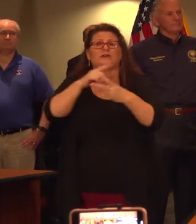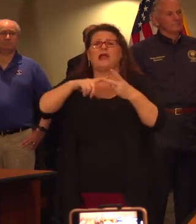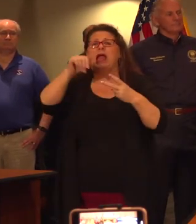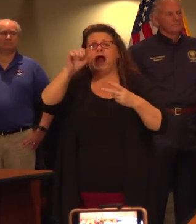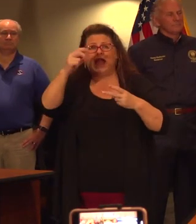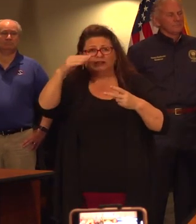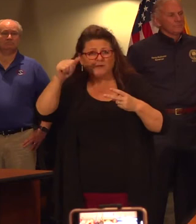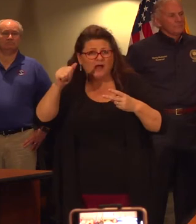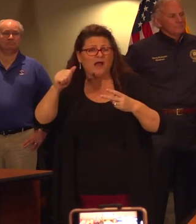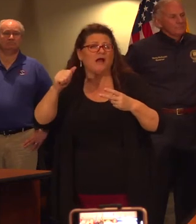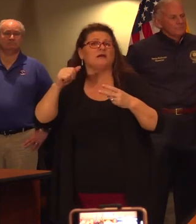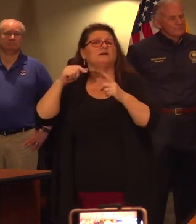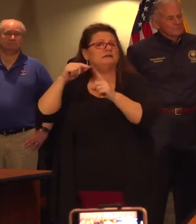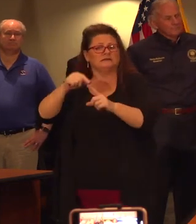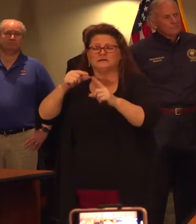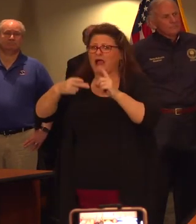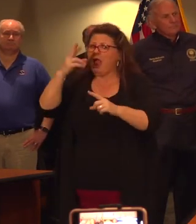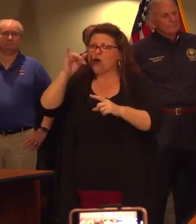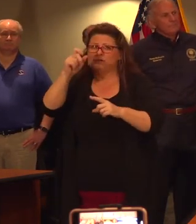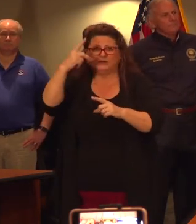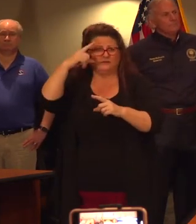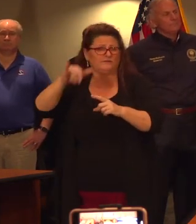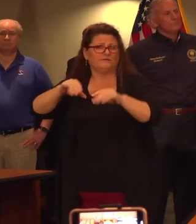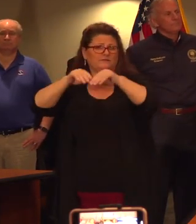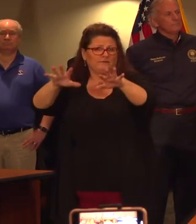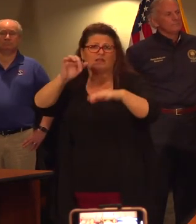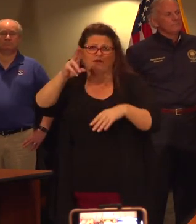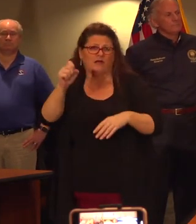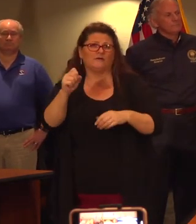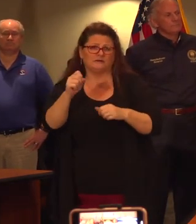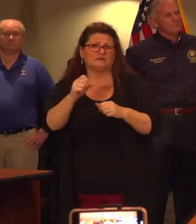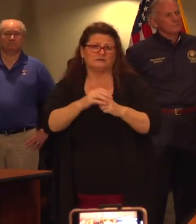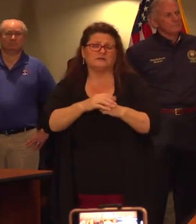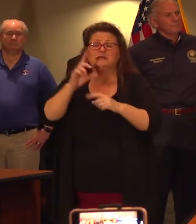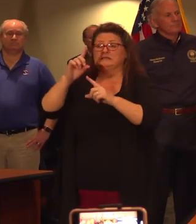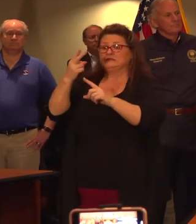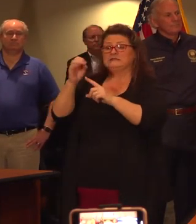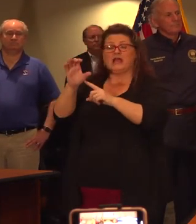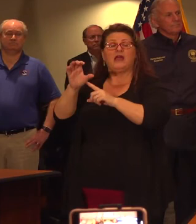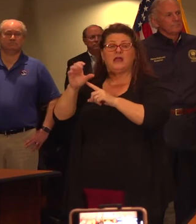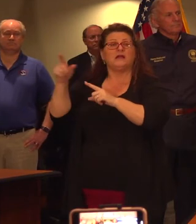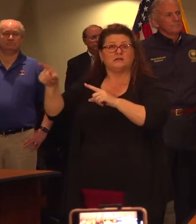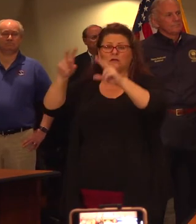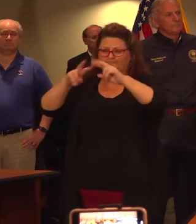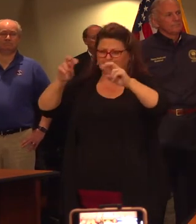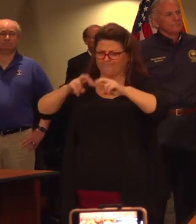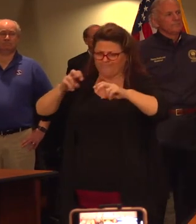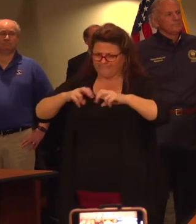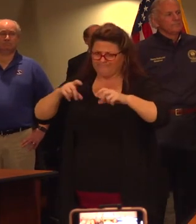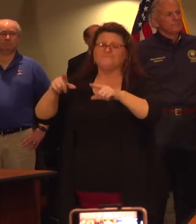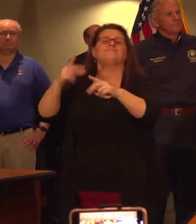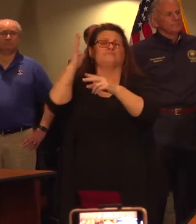COVID-19 symptoms. DHEC is also expanding our testing capacity by deploying the Abbott